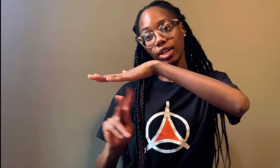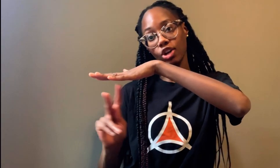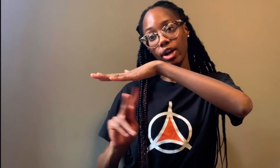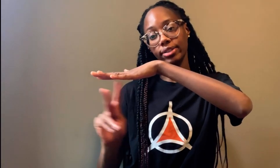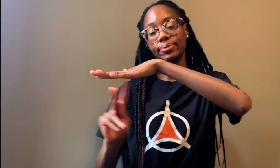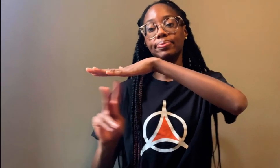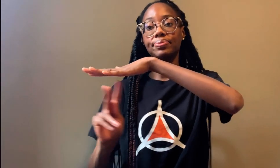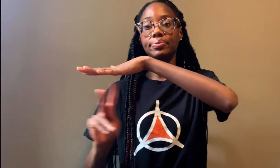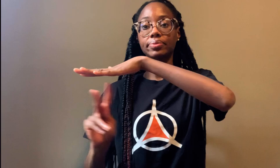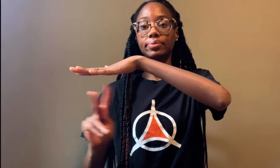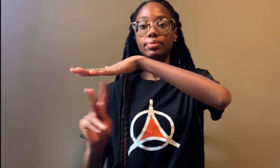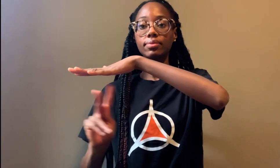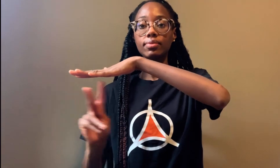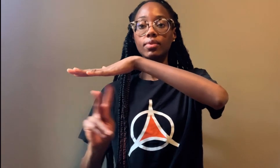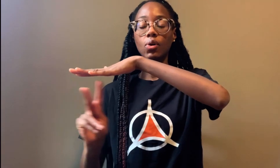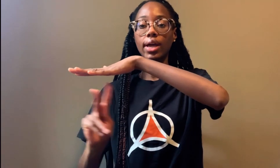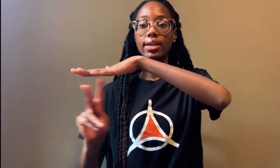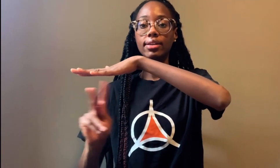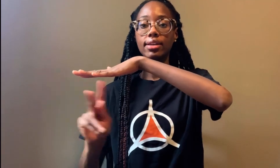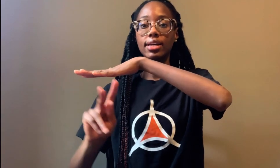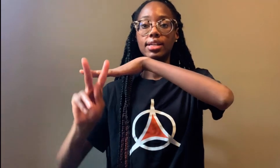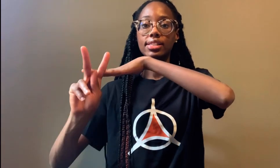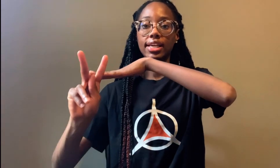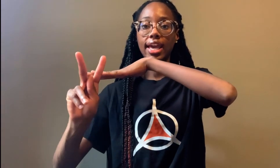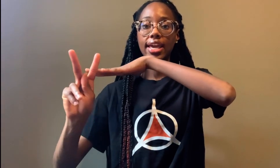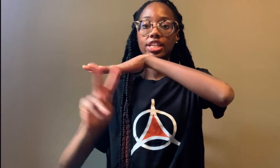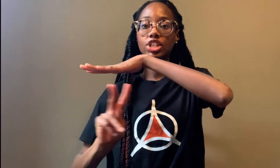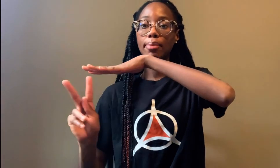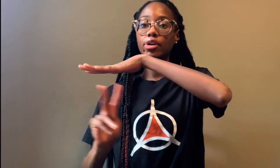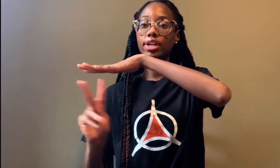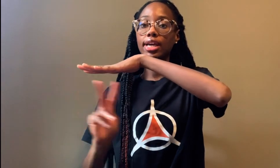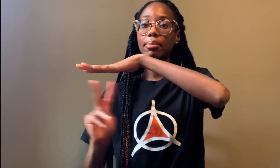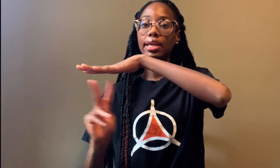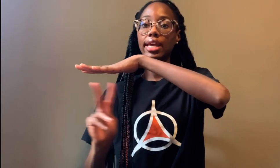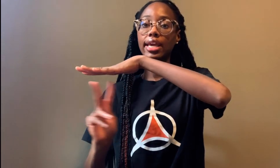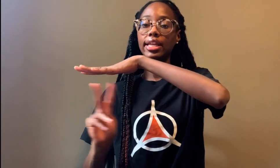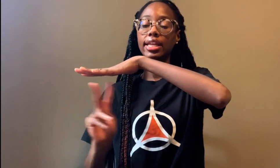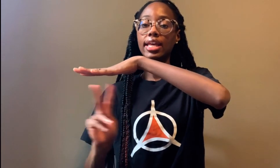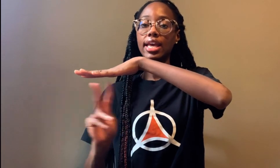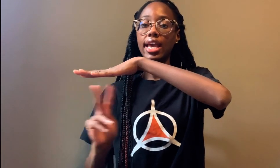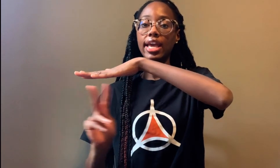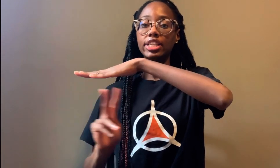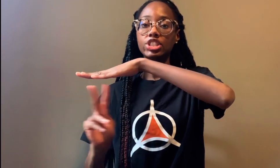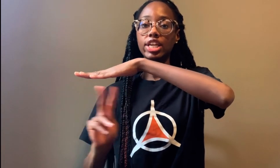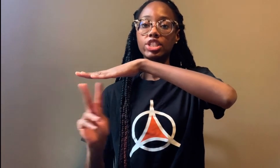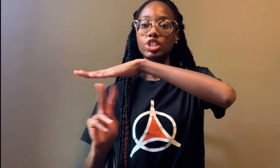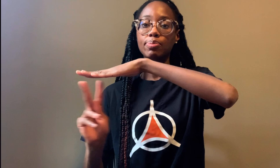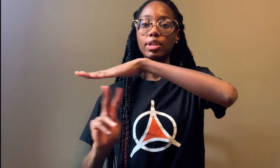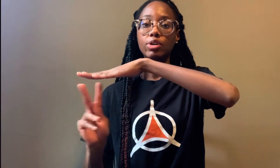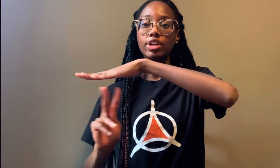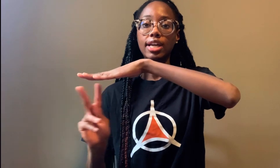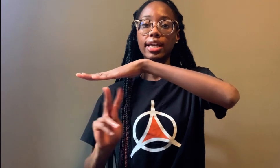kindergarten. Okay? It's a K hand shape on your dominant hand and a shape just below your